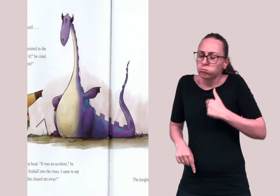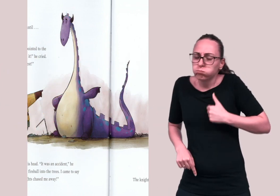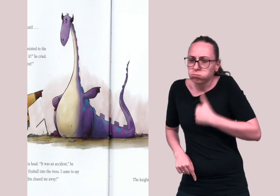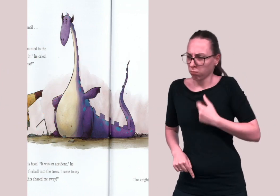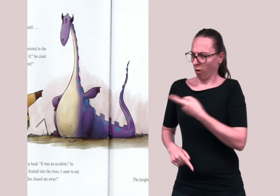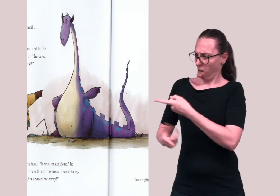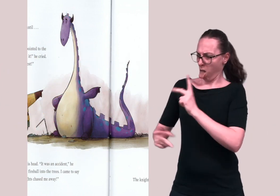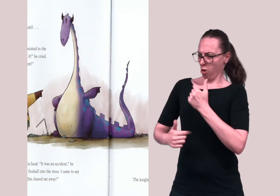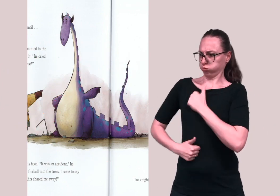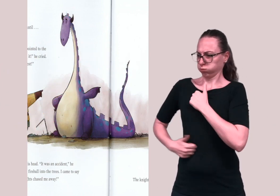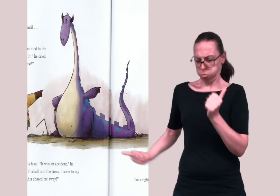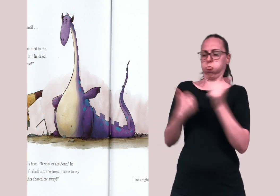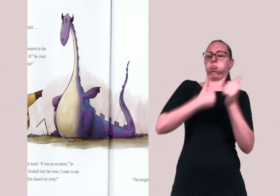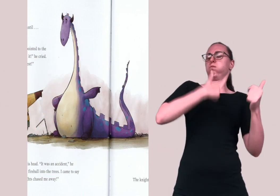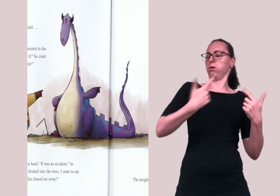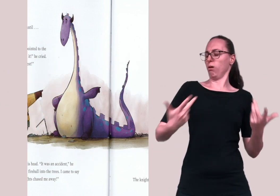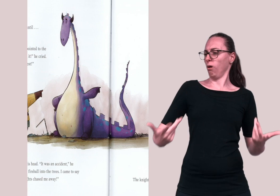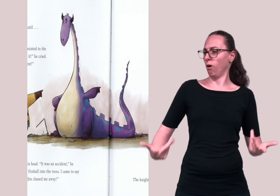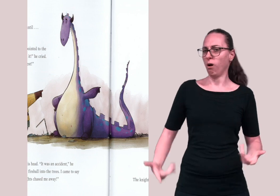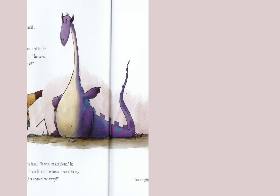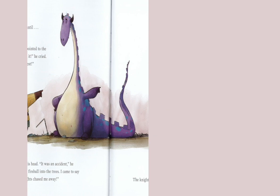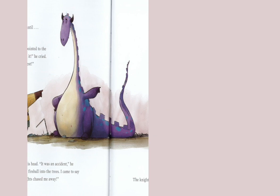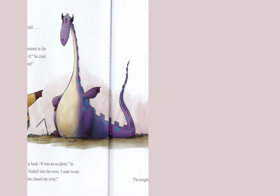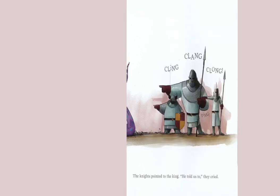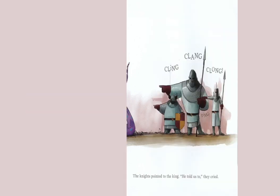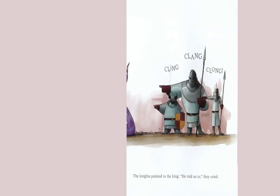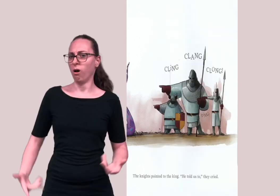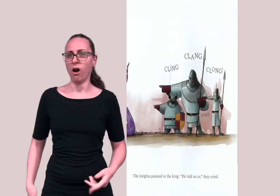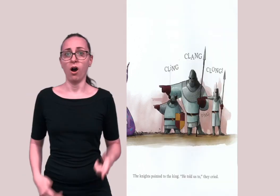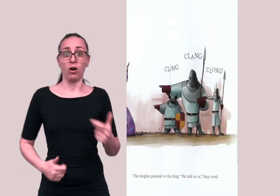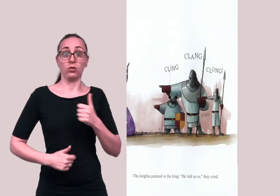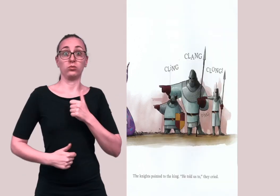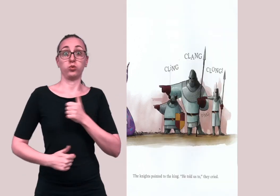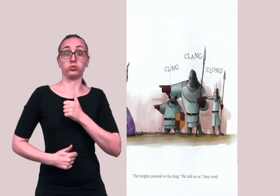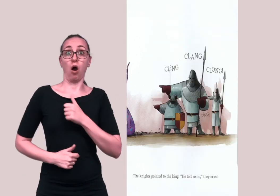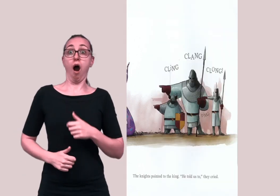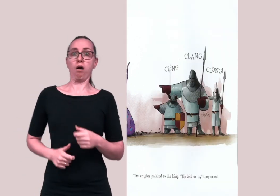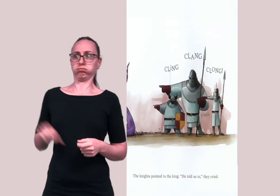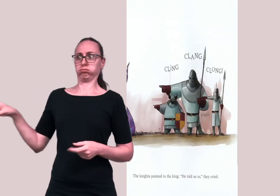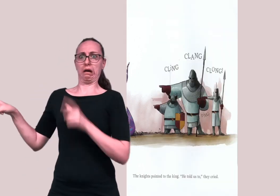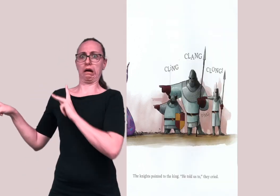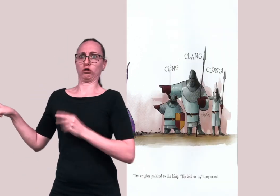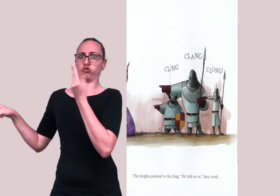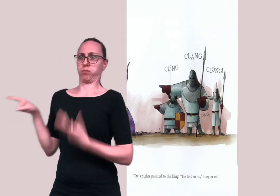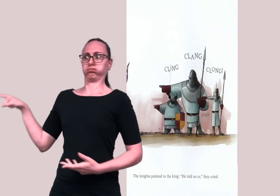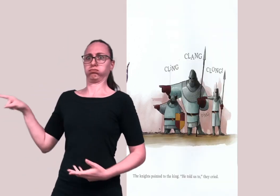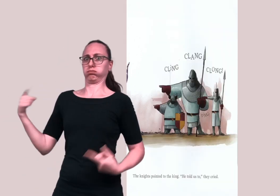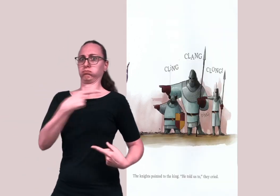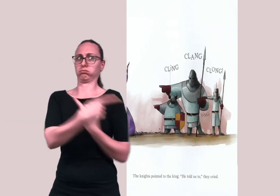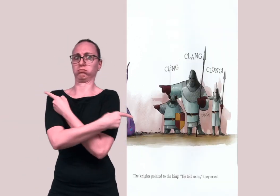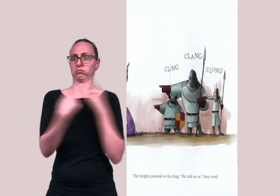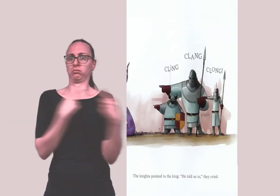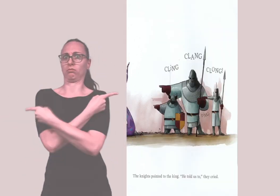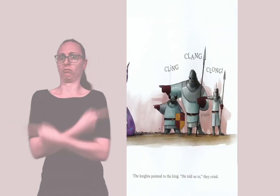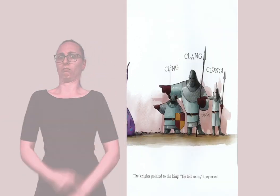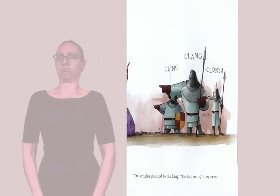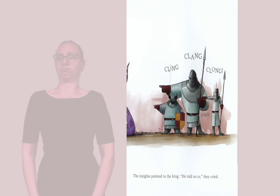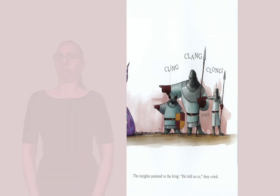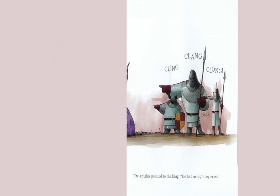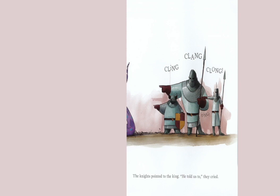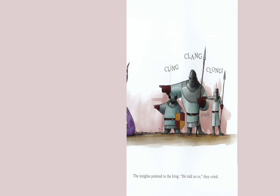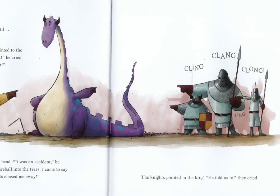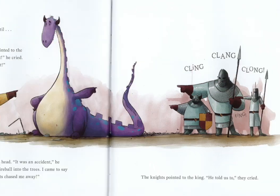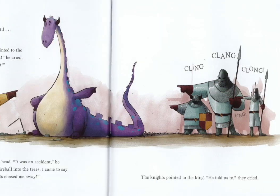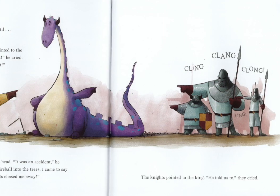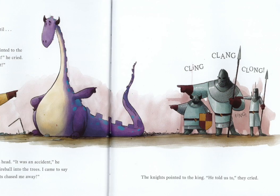roared. "I sneezed a fireball into the trees. I came to say sorry, and the knights chased me away." The knights pointed to the king. "He